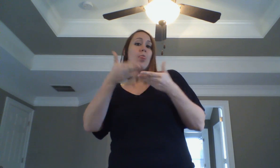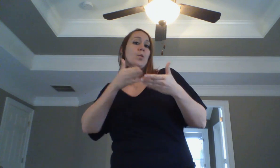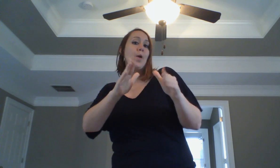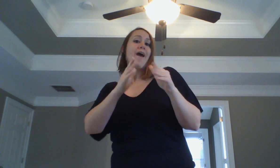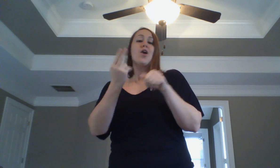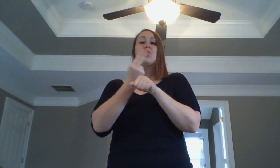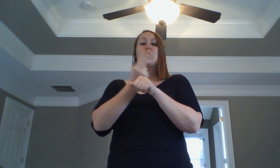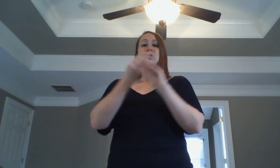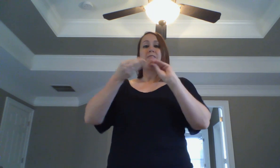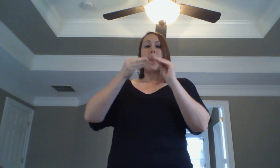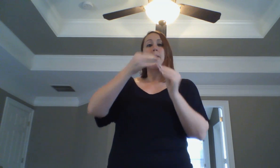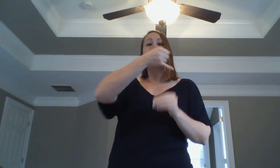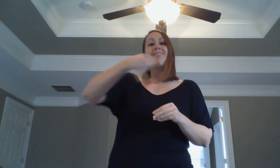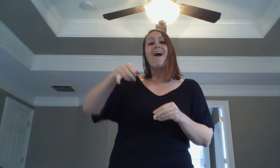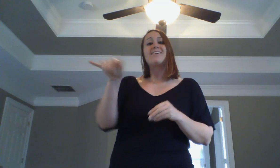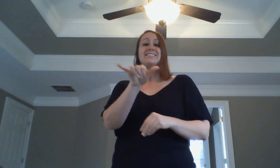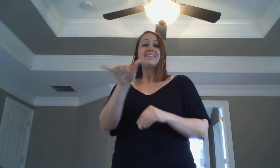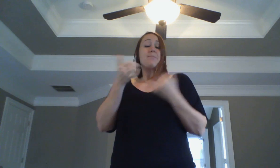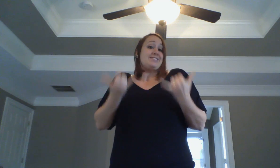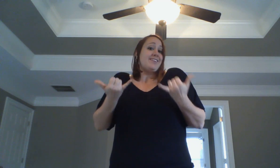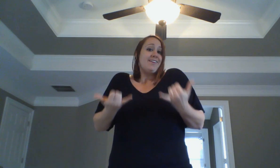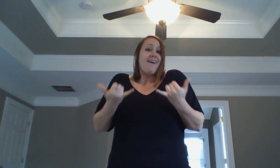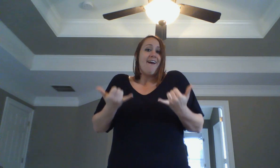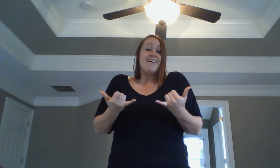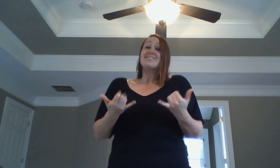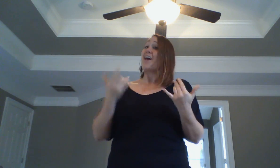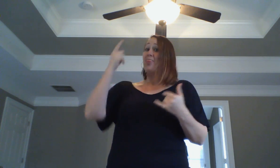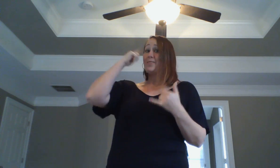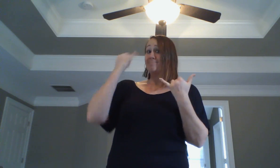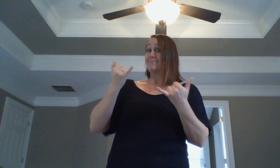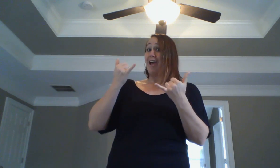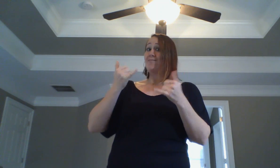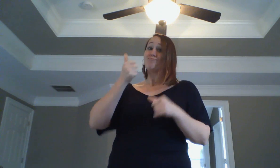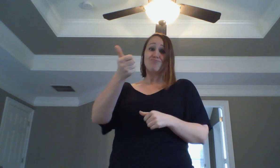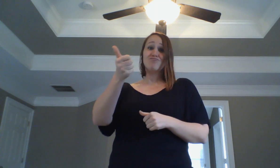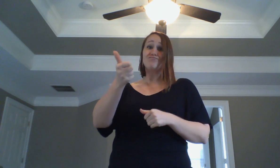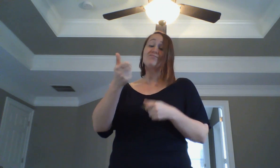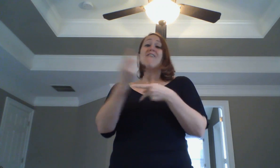I think you might be ready to tackle the addition problems. Have fun.